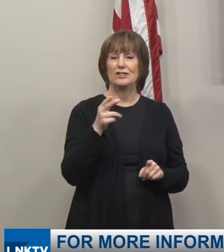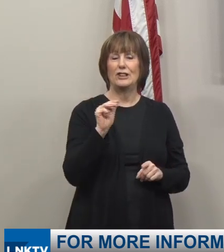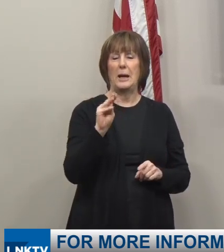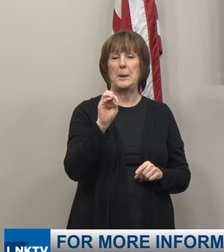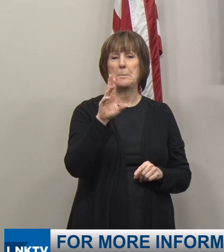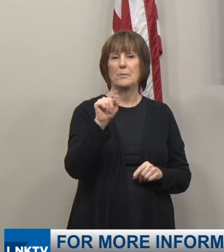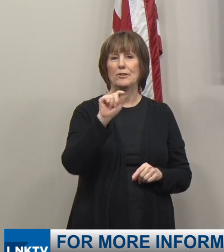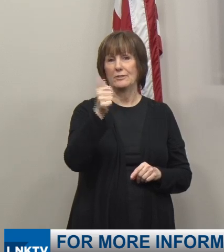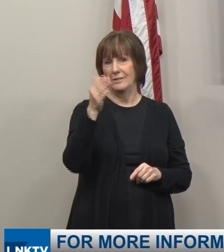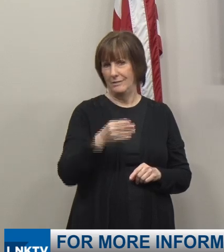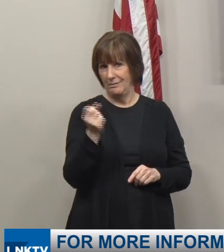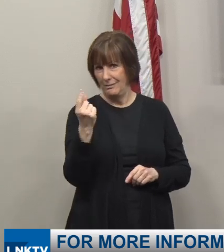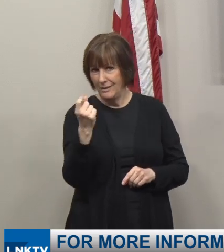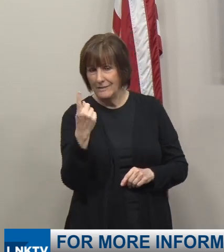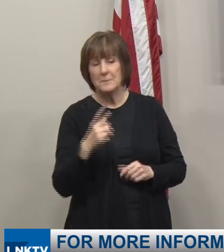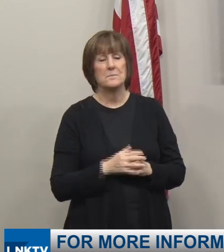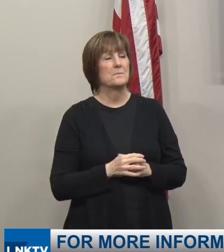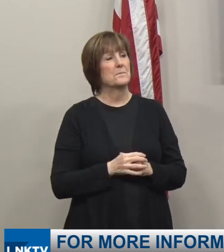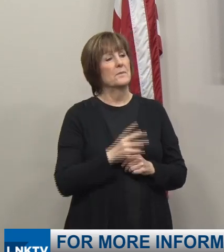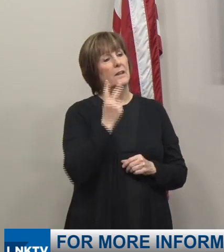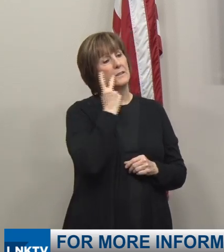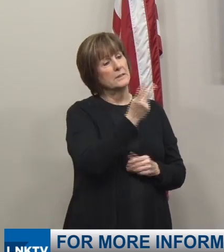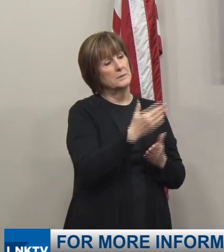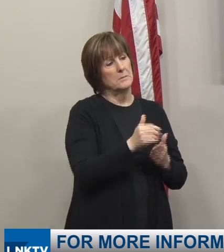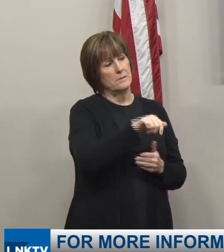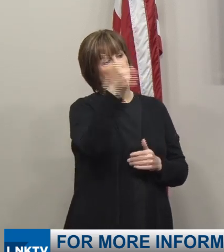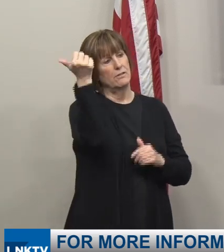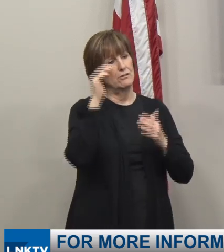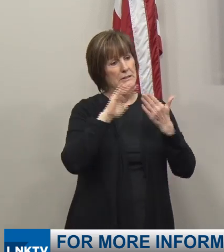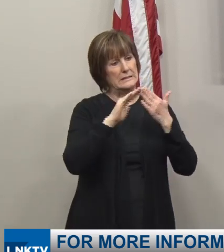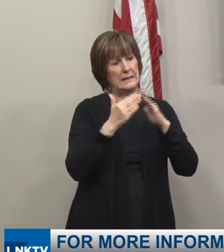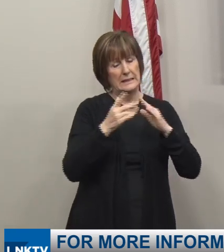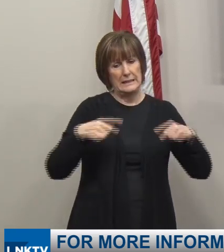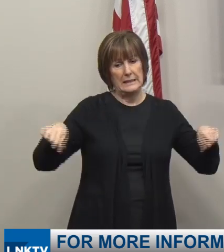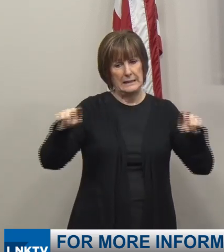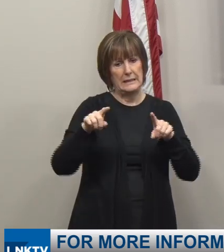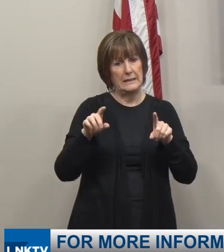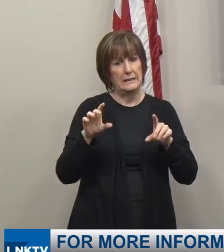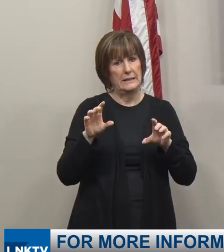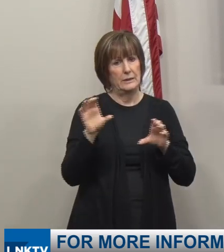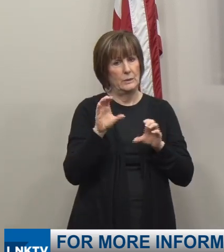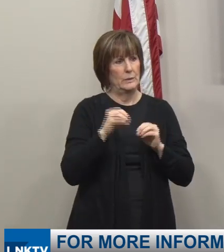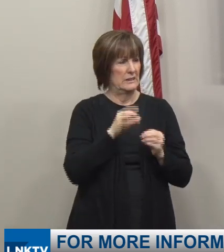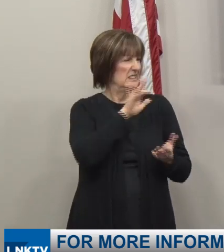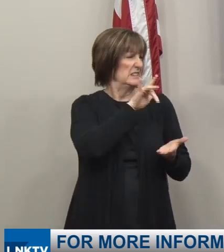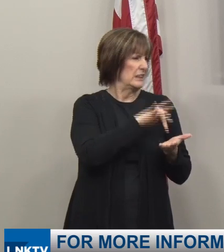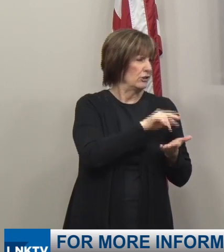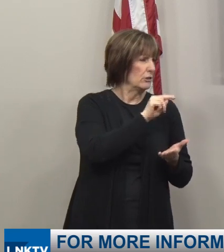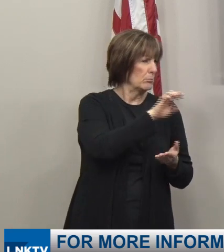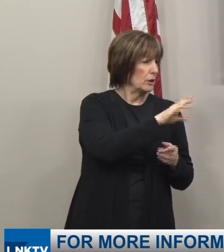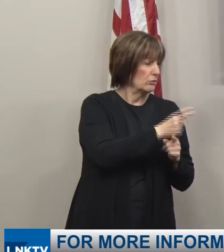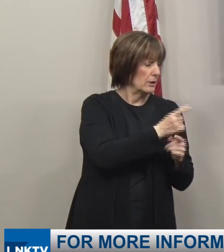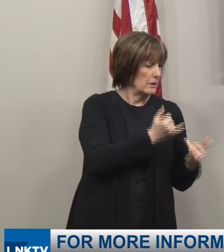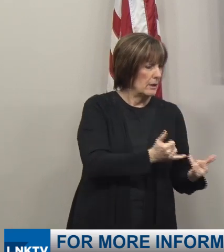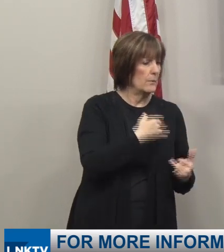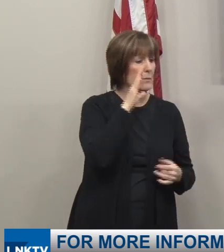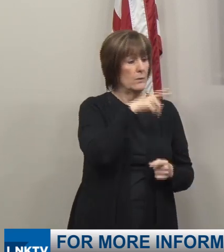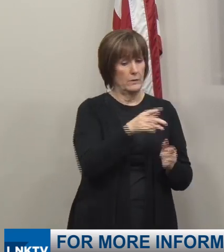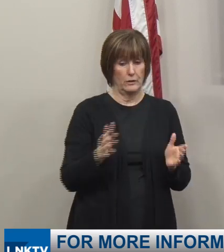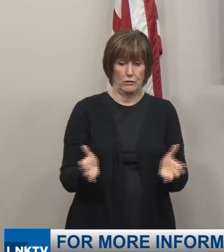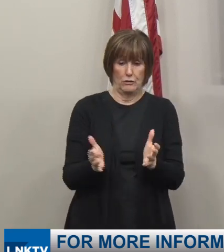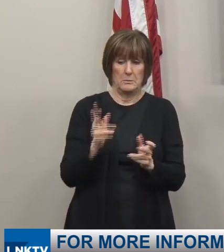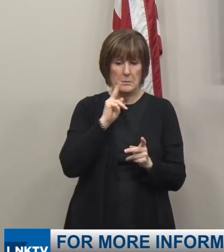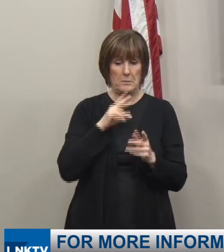with 1011. Quick question. I've seen some other cities do this in central Nebraska right now. I know you are encouraging people